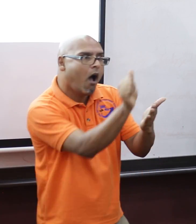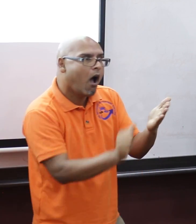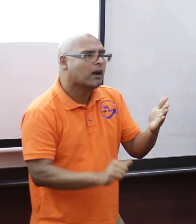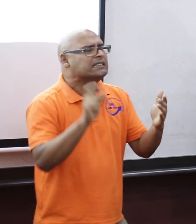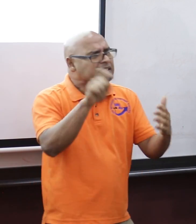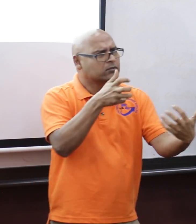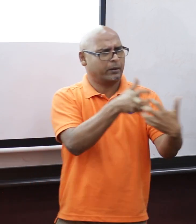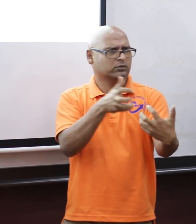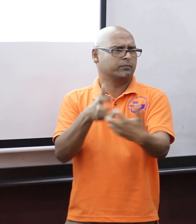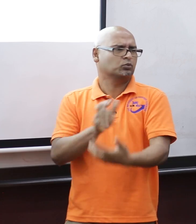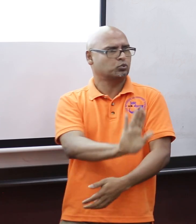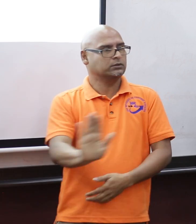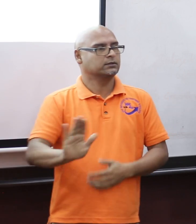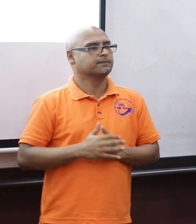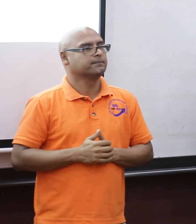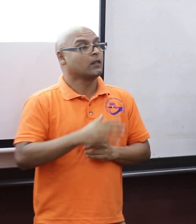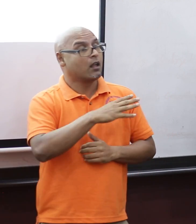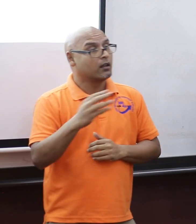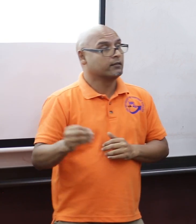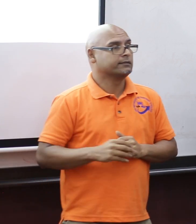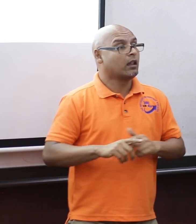training, okay, social training.